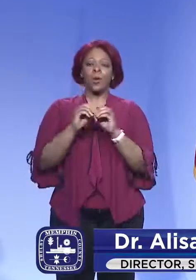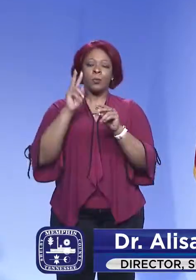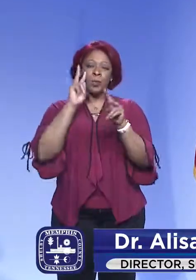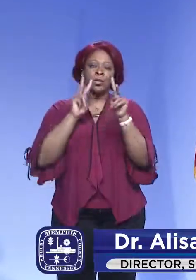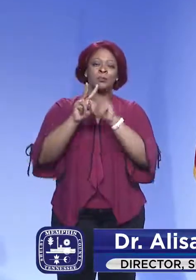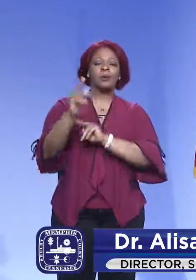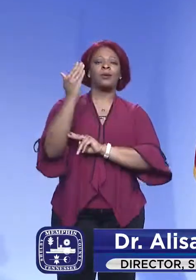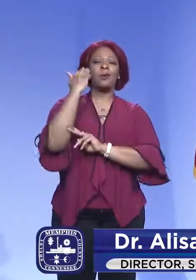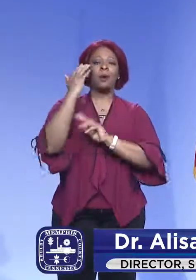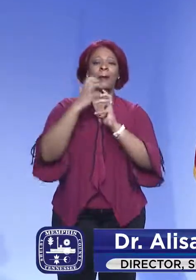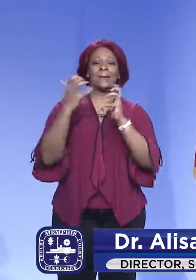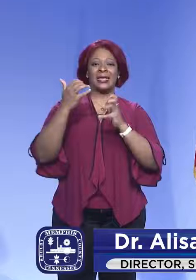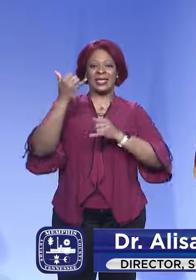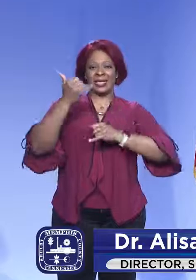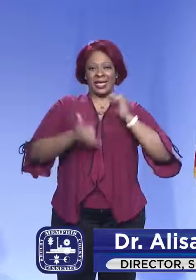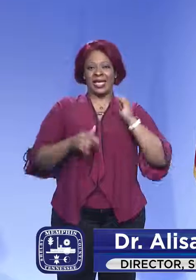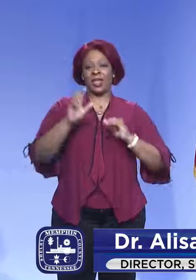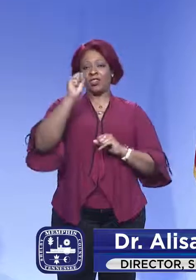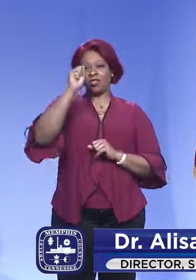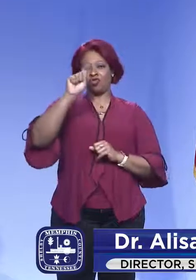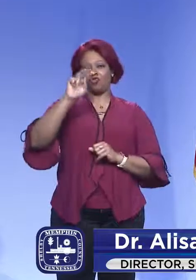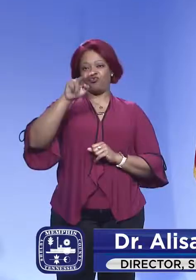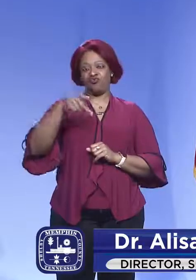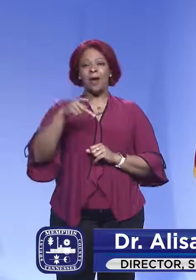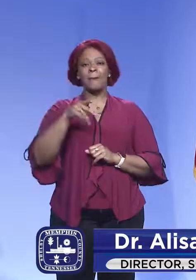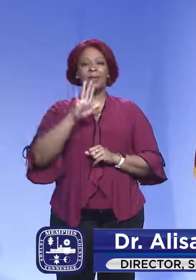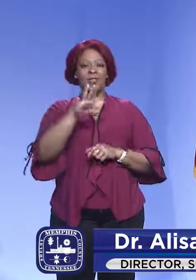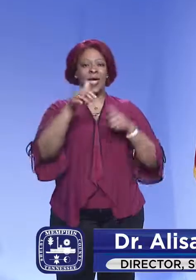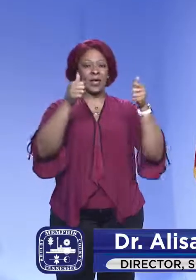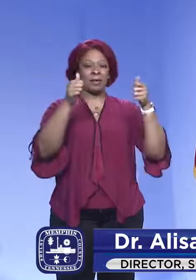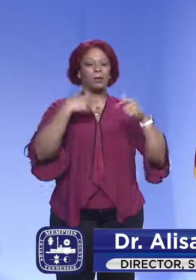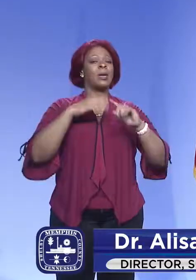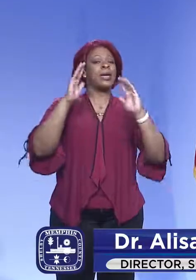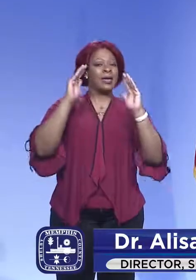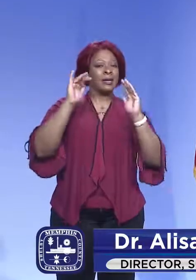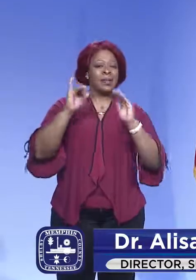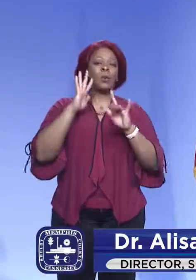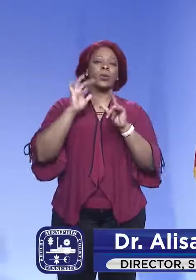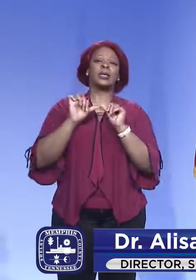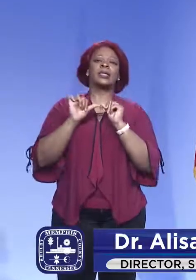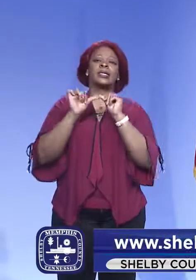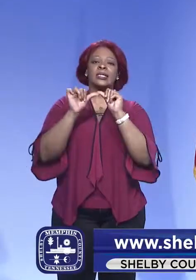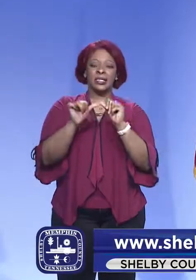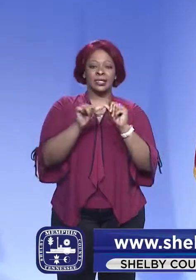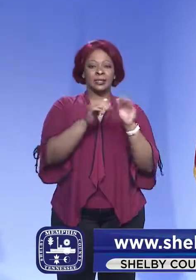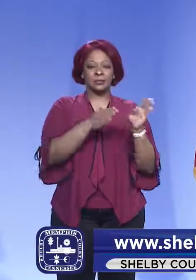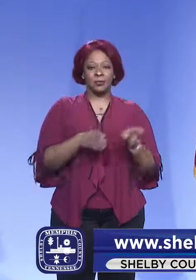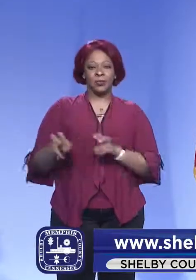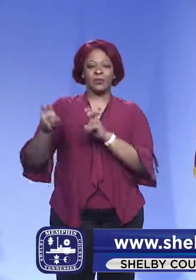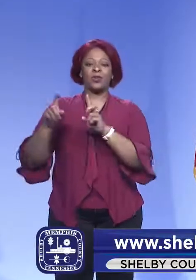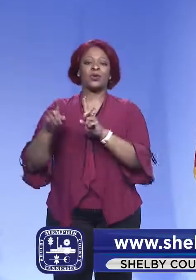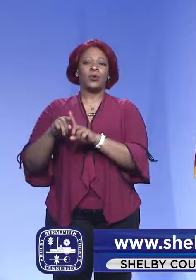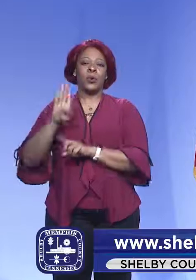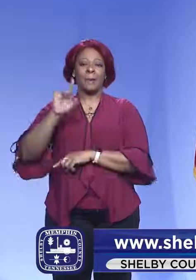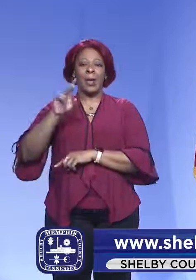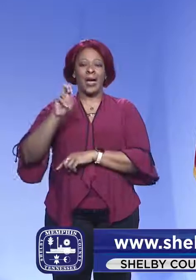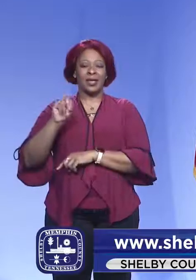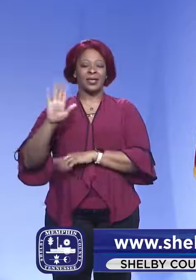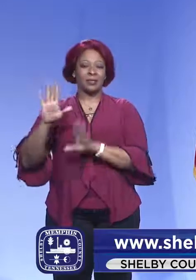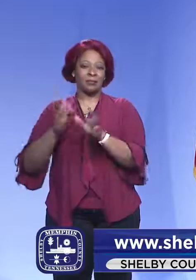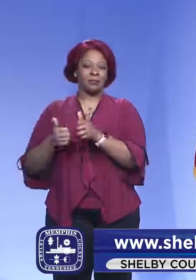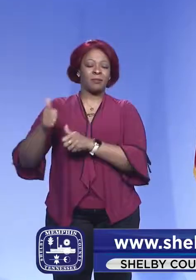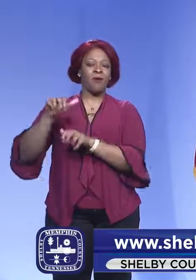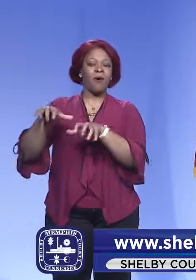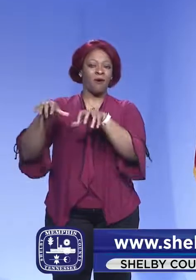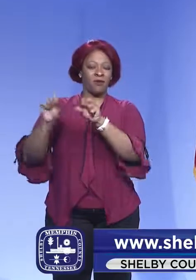predictability towards the end of the Trump administration, but we anticipate that'll continue as Biden takes office. And then the